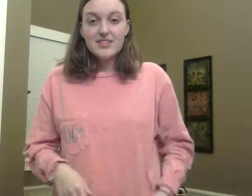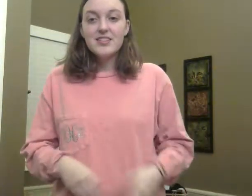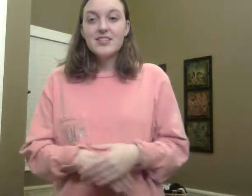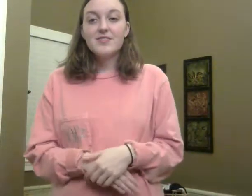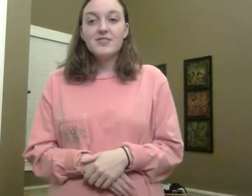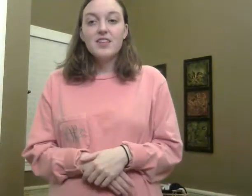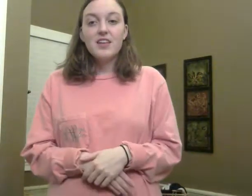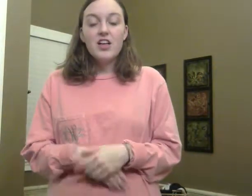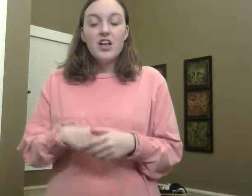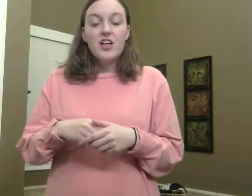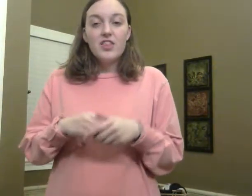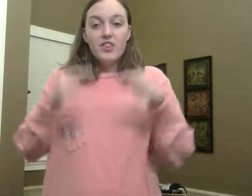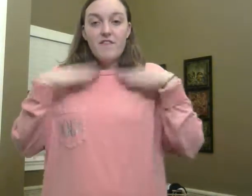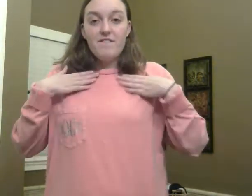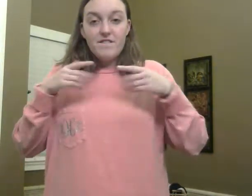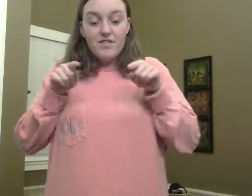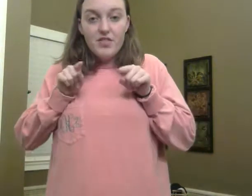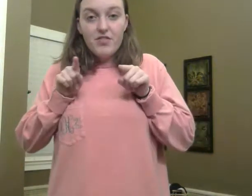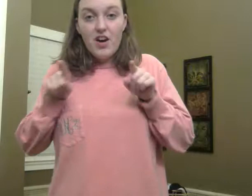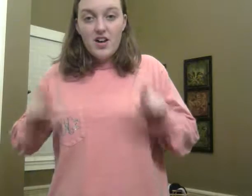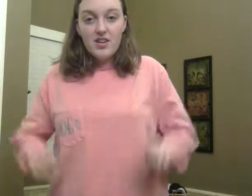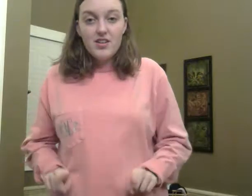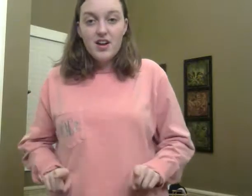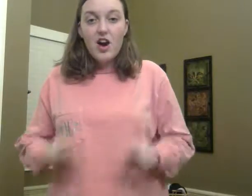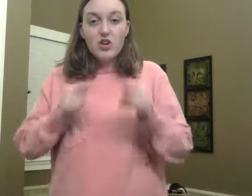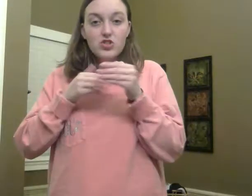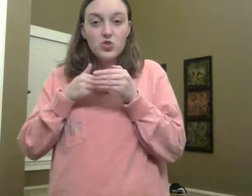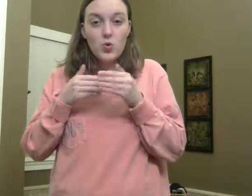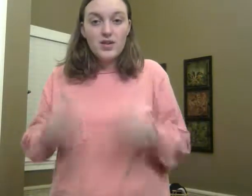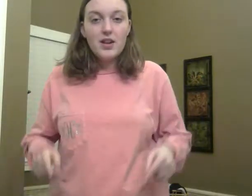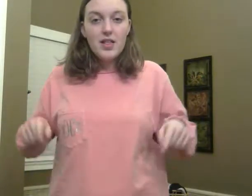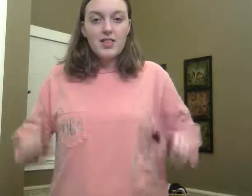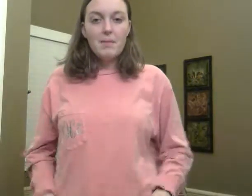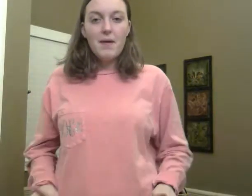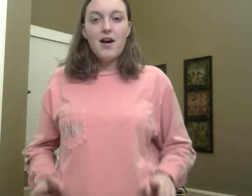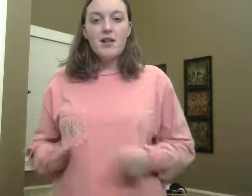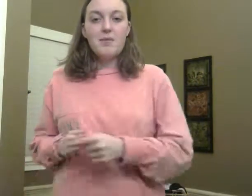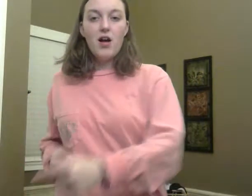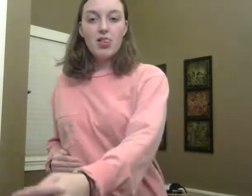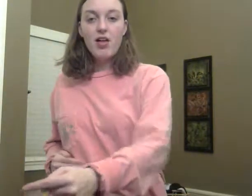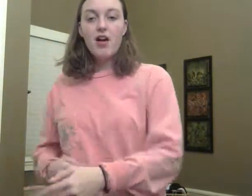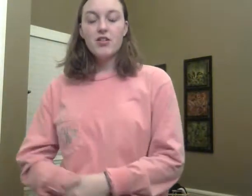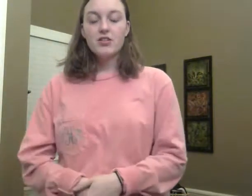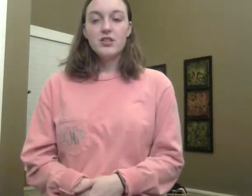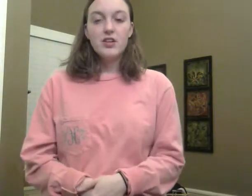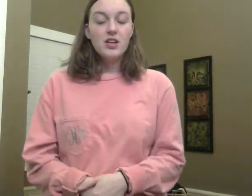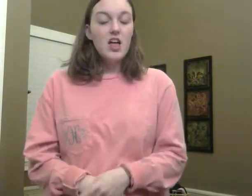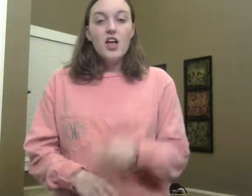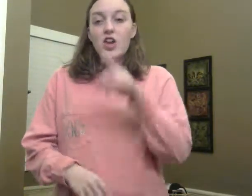can spread over a larger area of water and are useful for rowing and steering across the water. No one leg is heavy enough